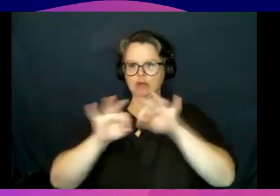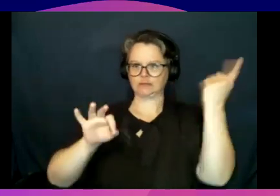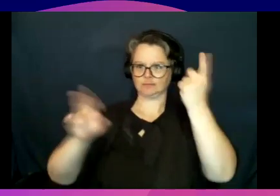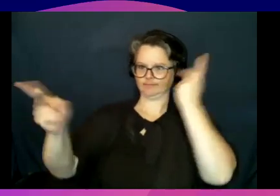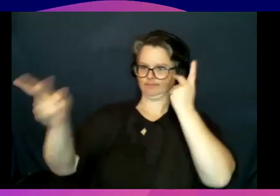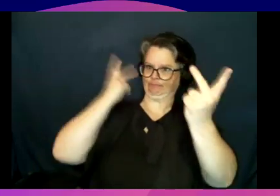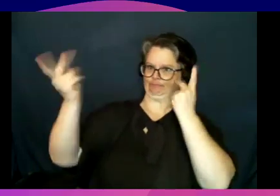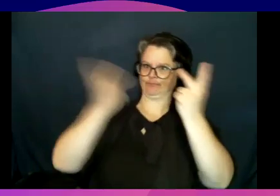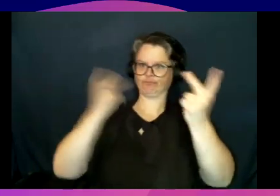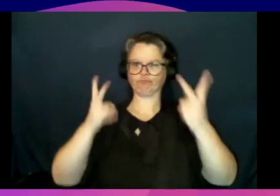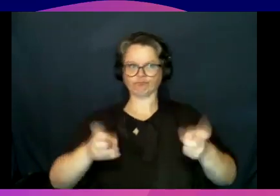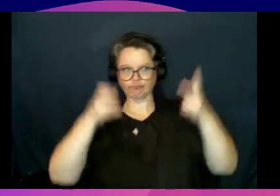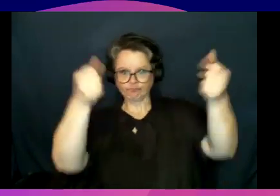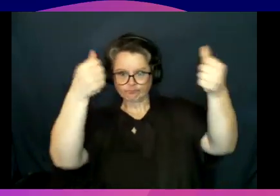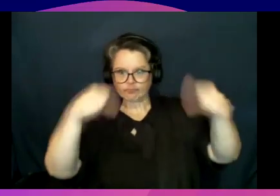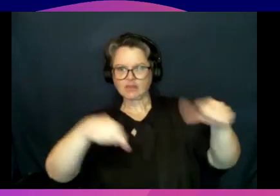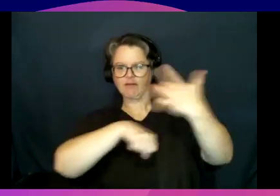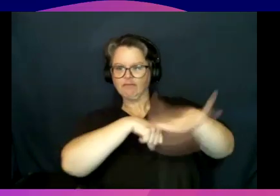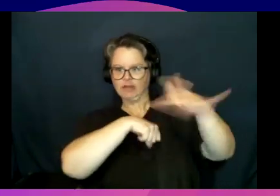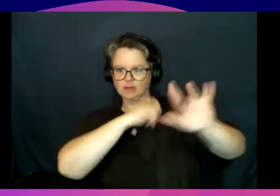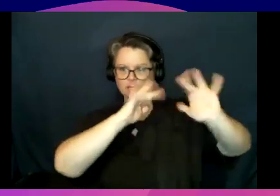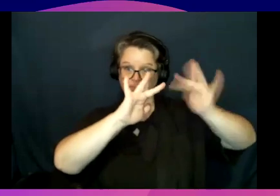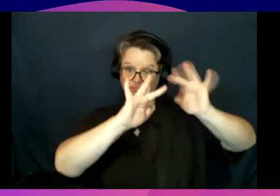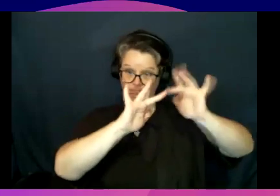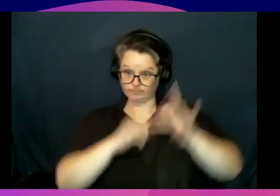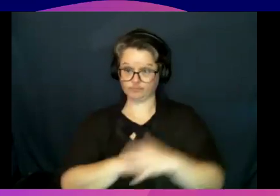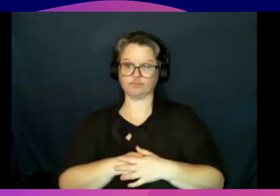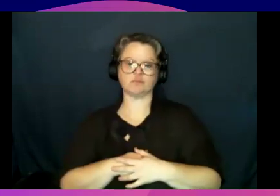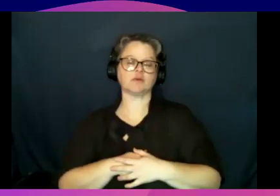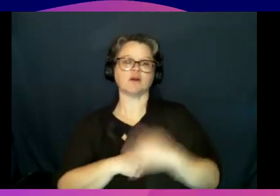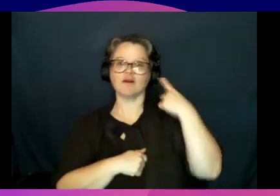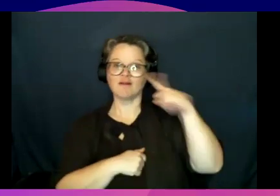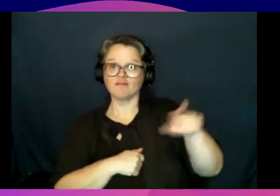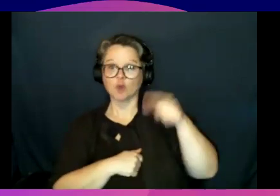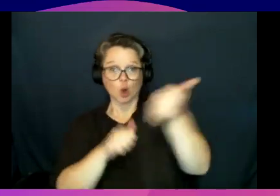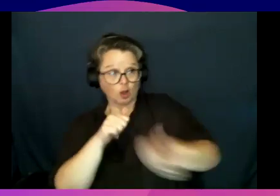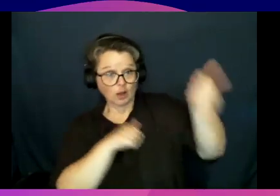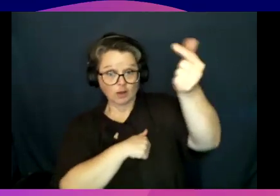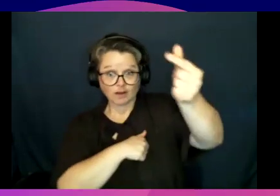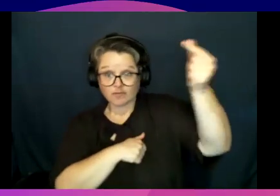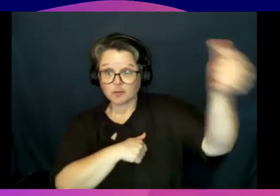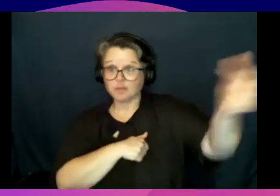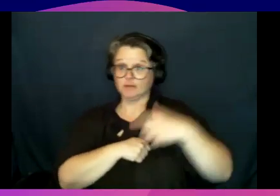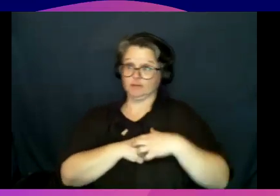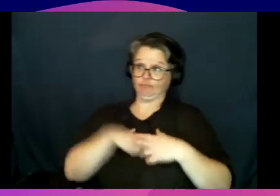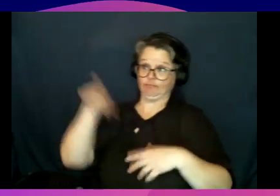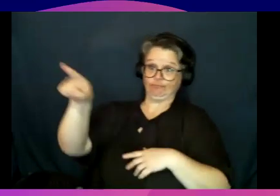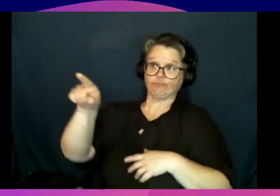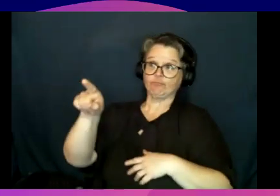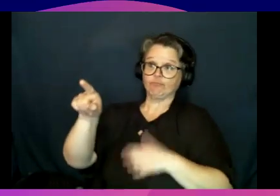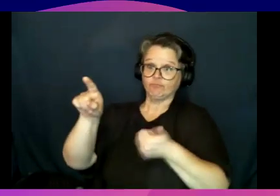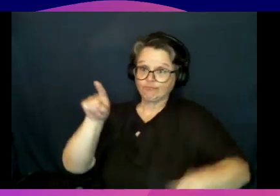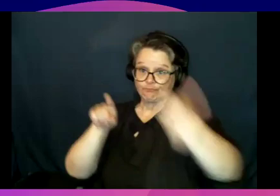sector, funders, partners, people, other professionals that we work with who need to understand what this work